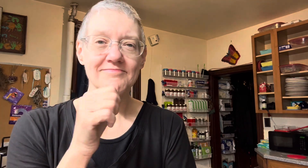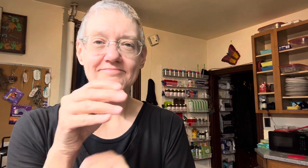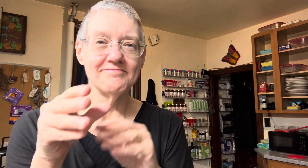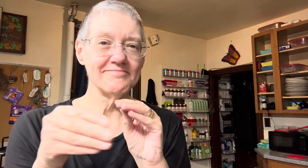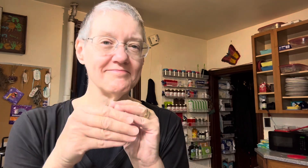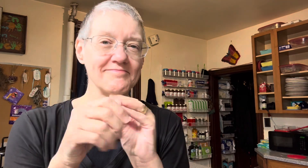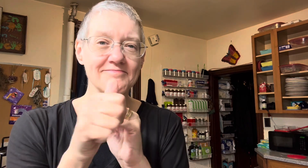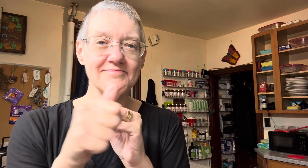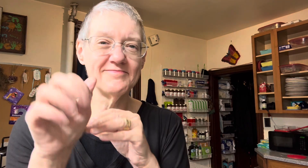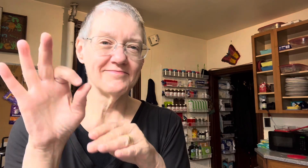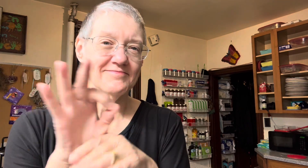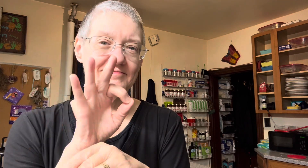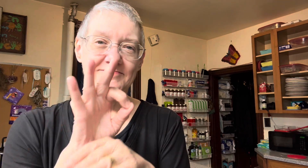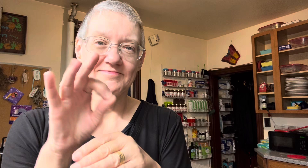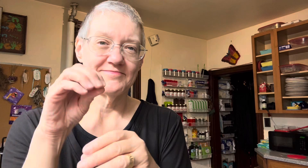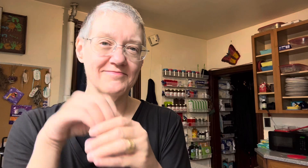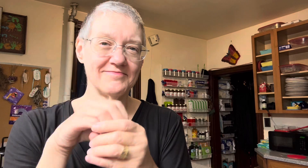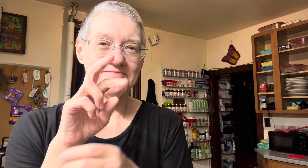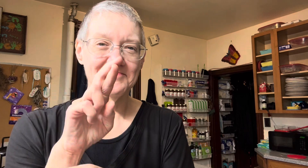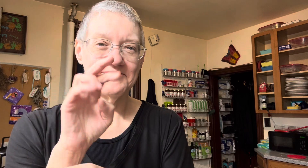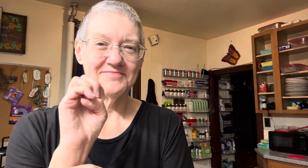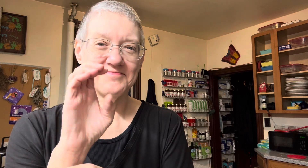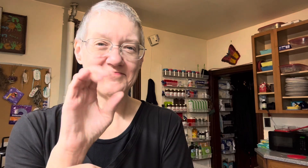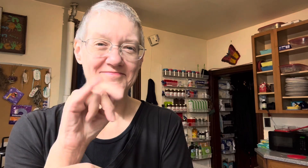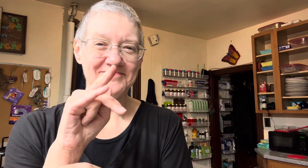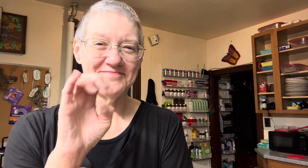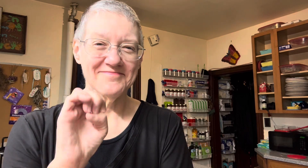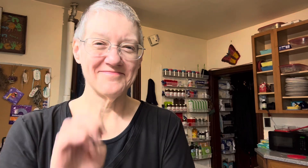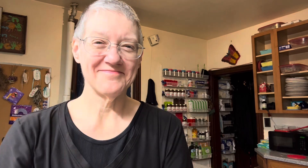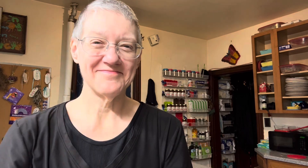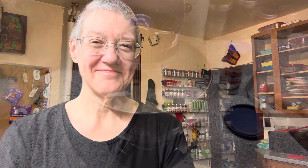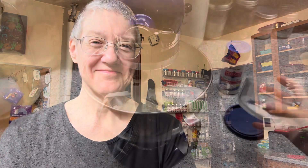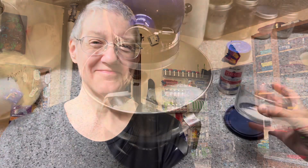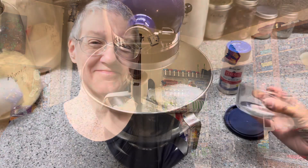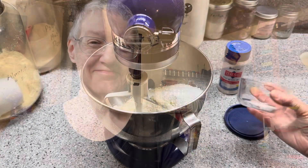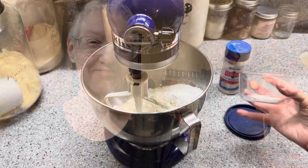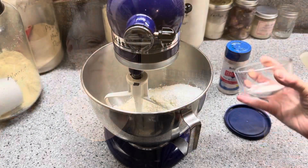taste. It doesn't add any function in the recipe.